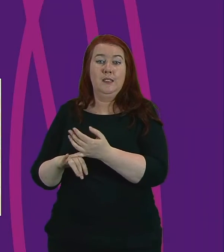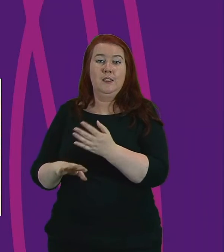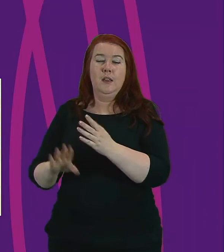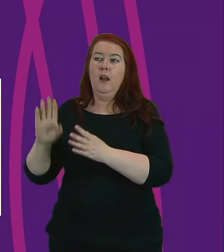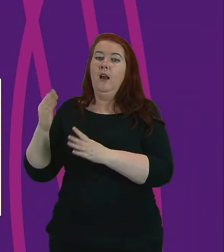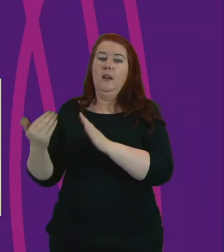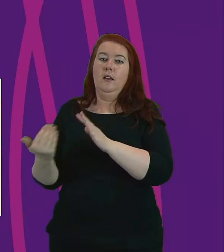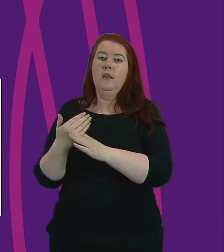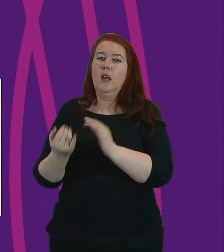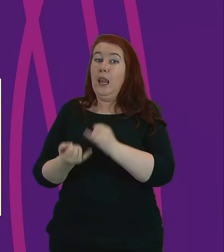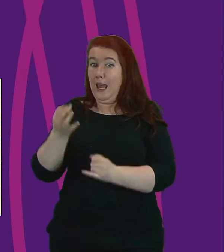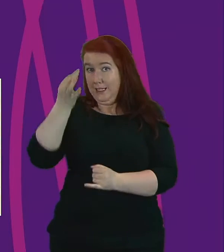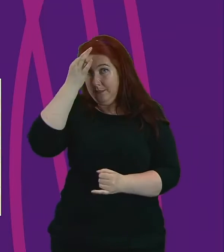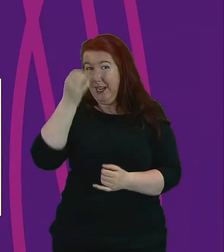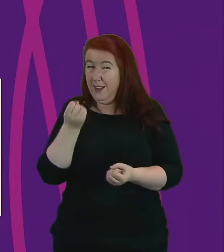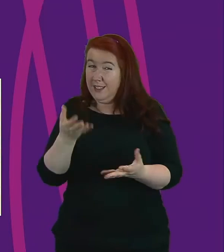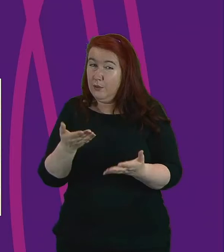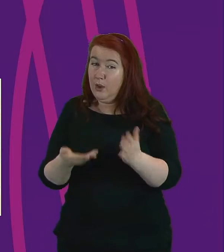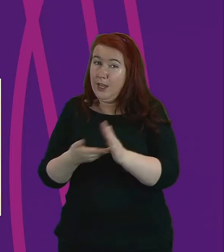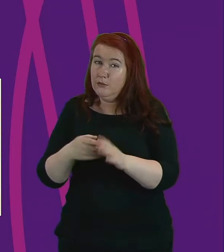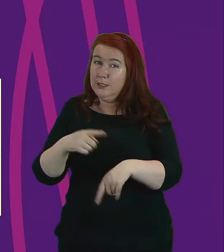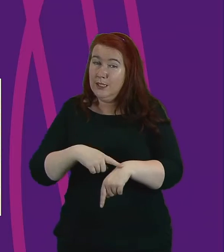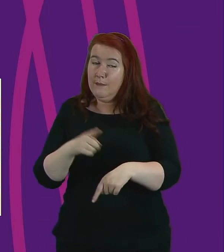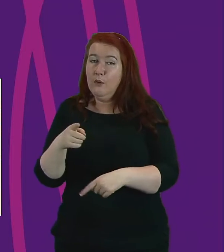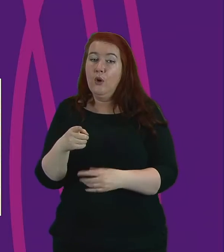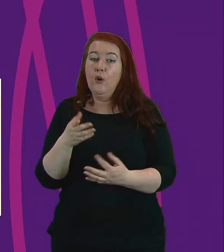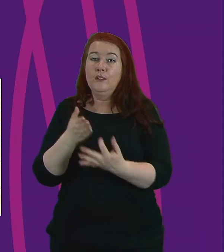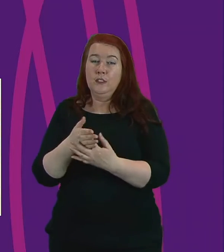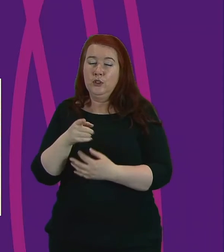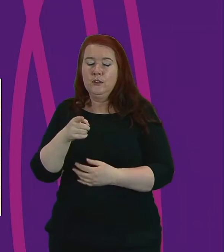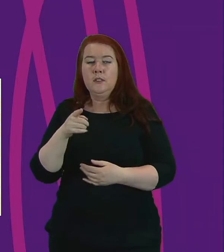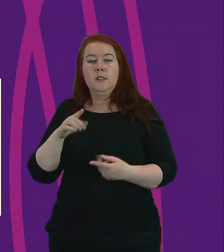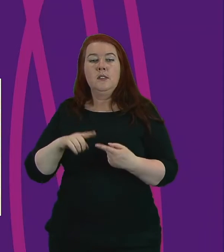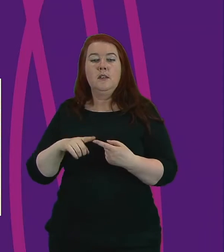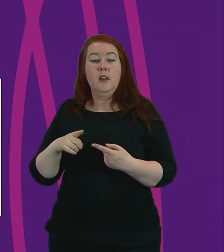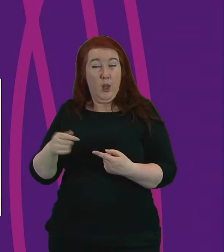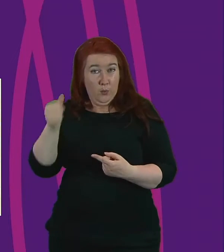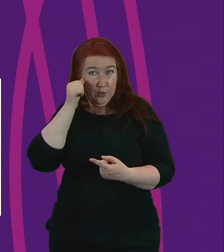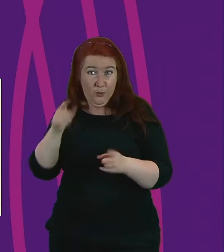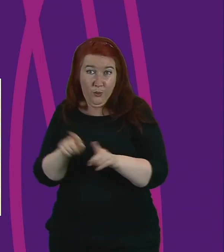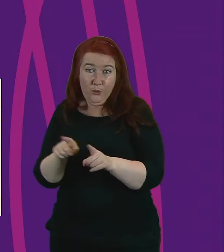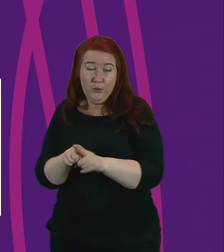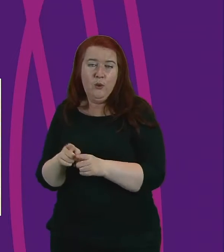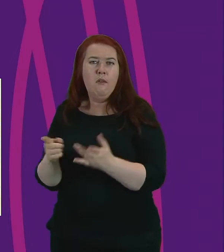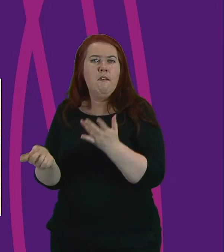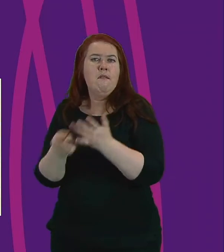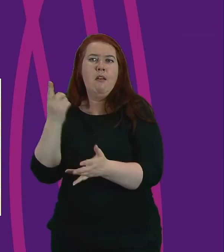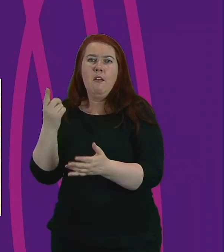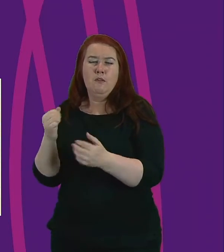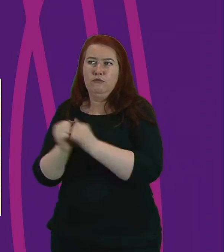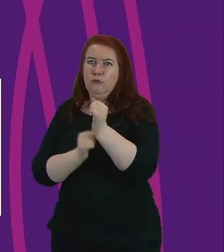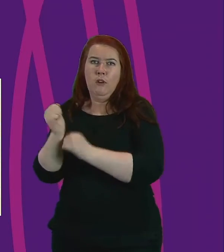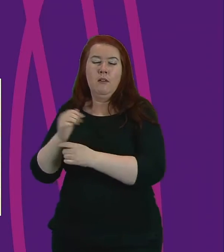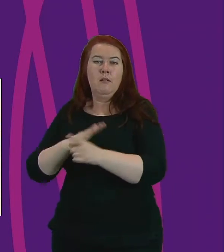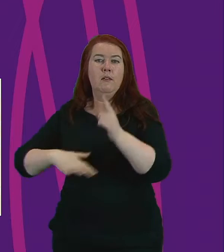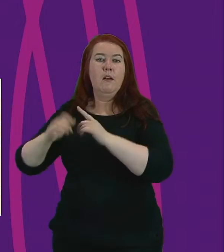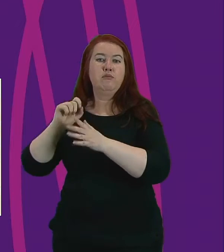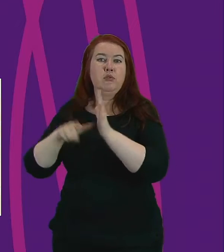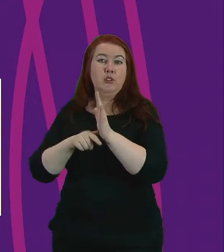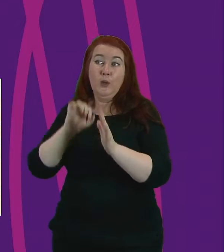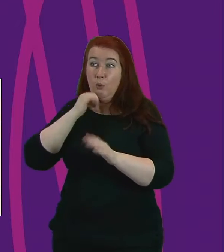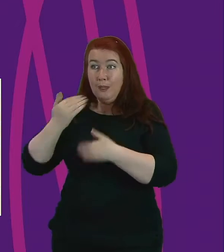into his last minute. I'll give you extra time for the intervention. Thank you. And we know that there are a whole range of infrastructure projects which otherwise would be proceeding at the